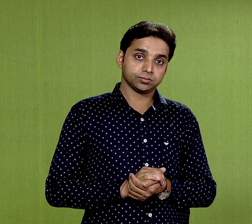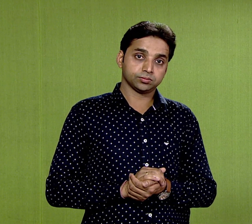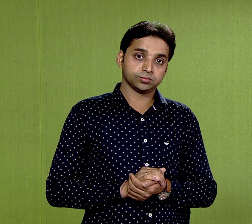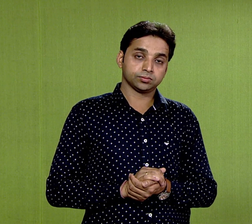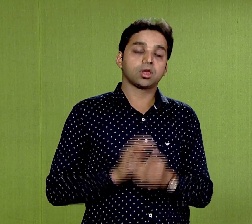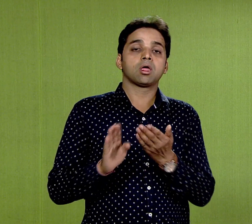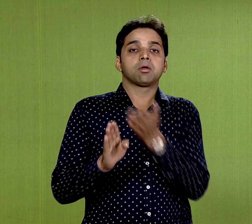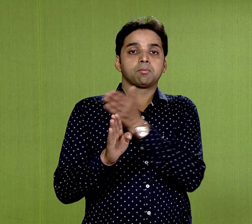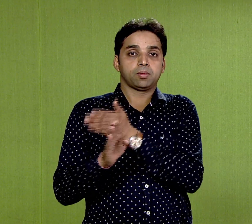and